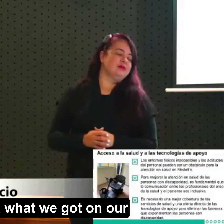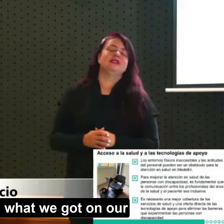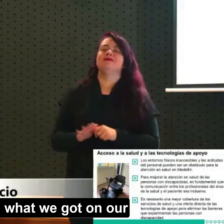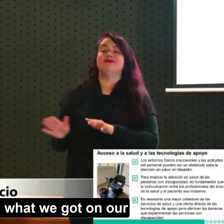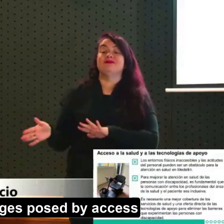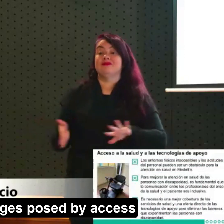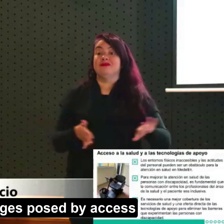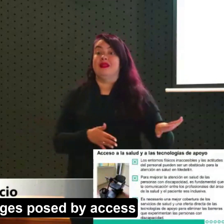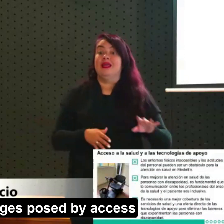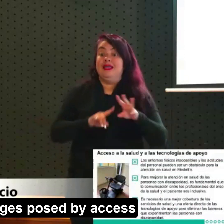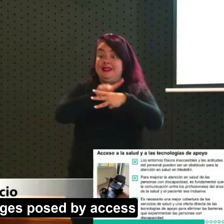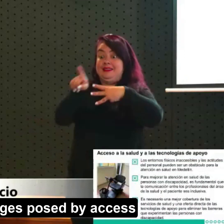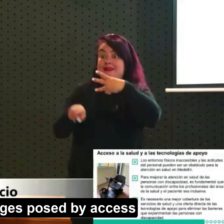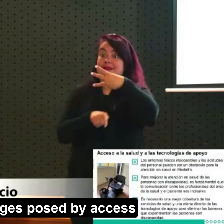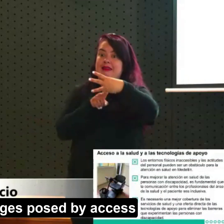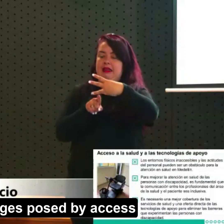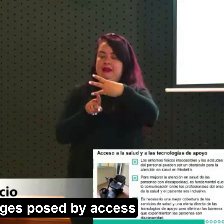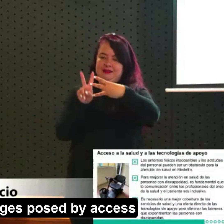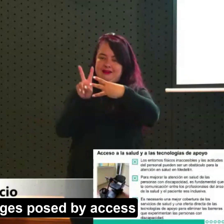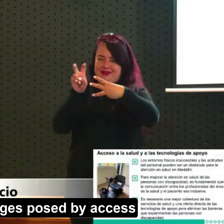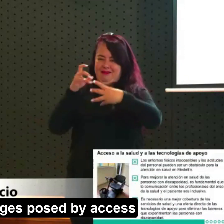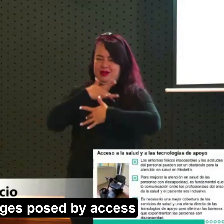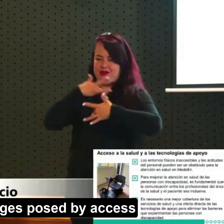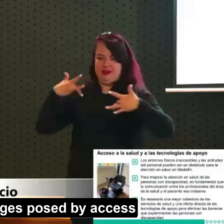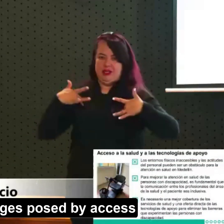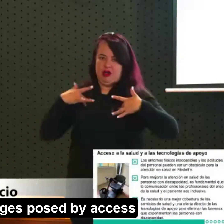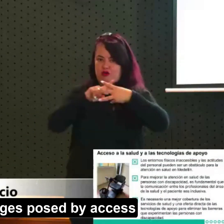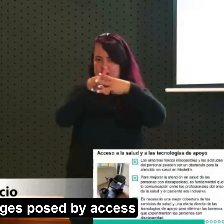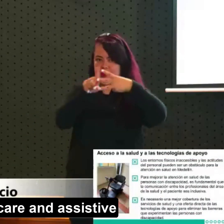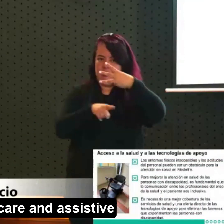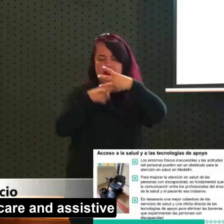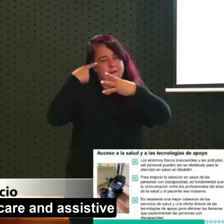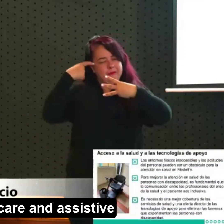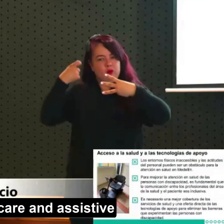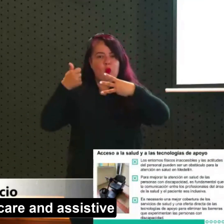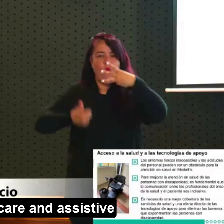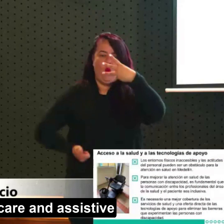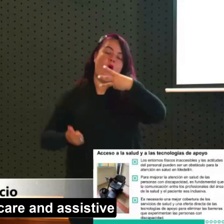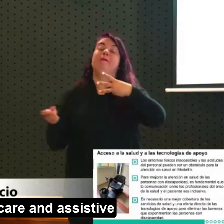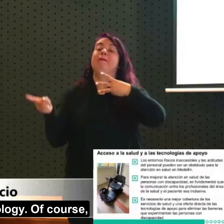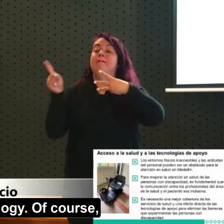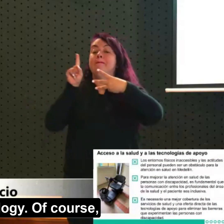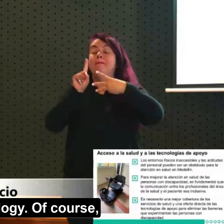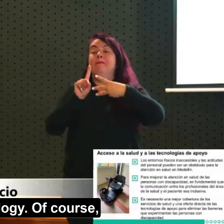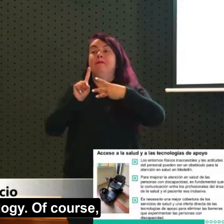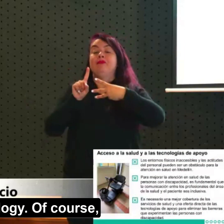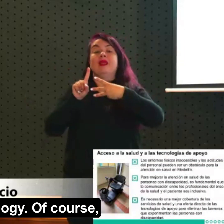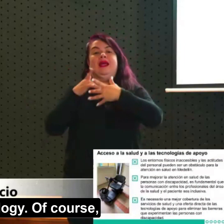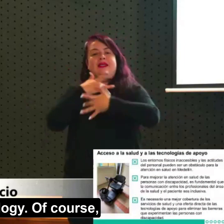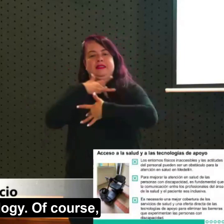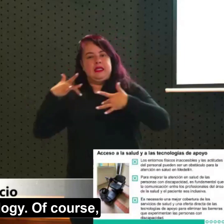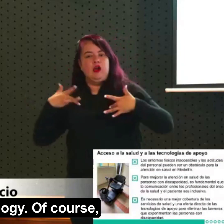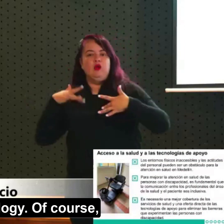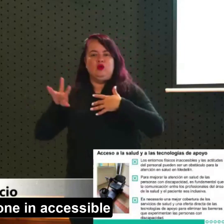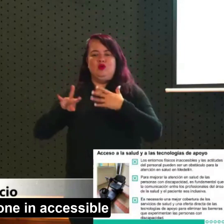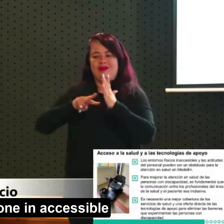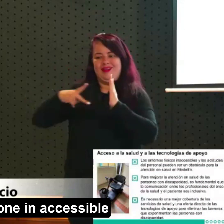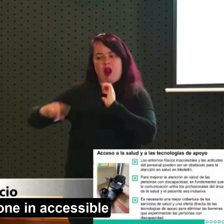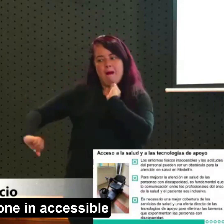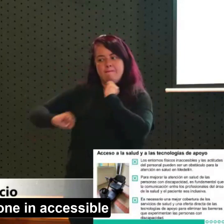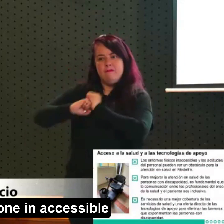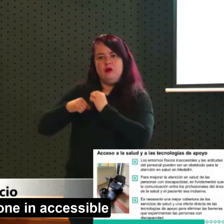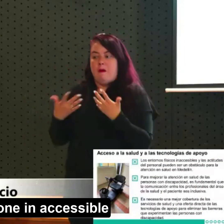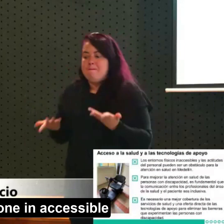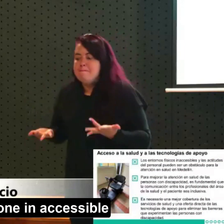got are 3 challenges posed by access to healthcare and assistive technology. Of course,